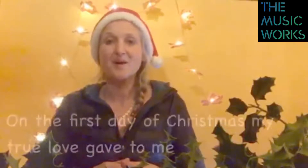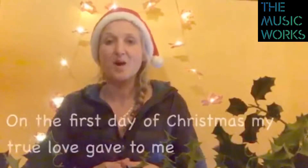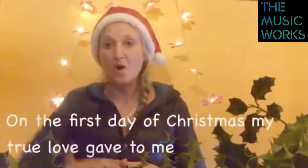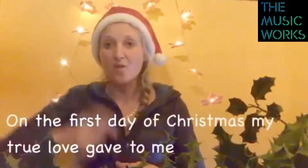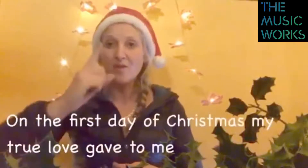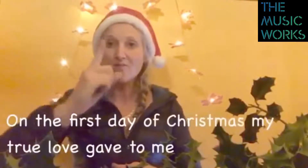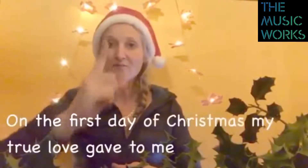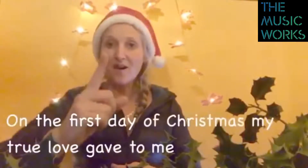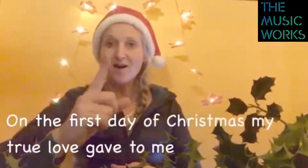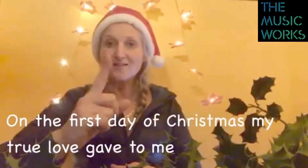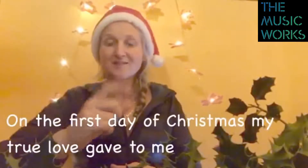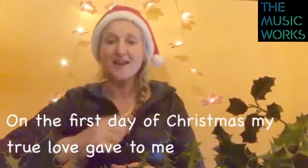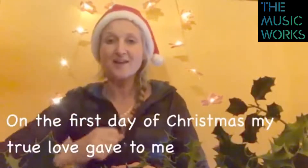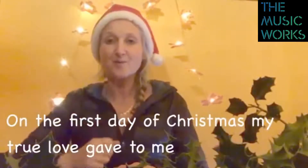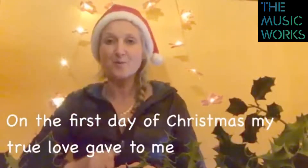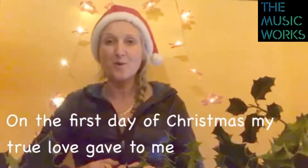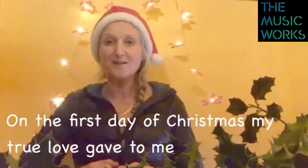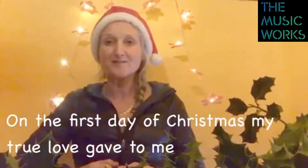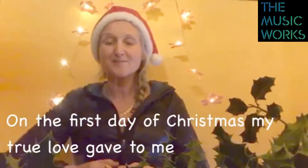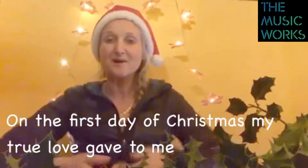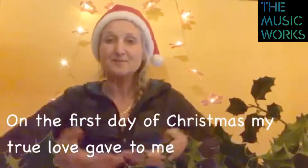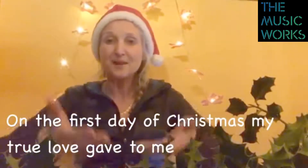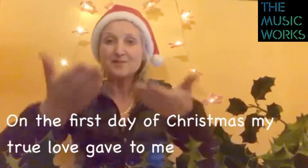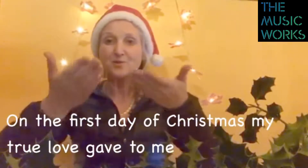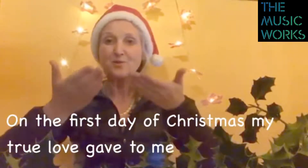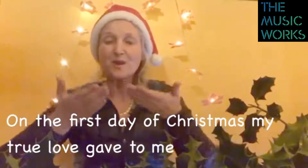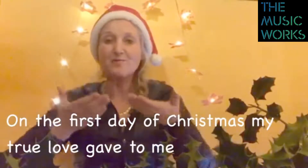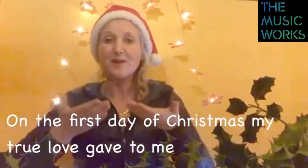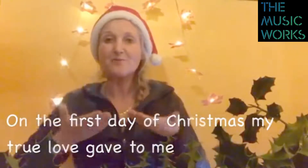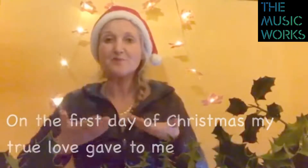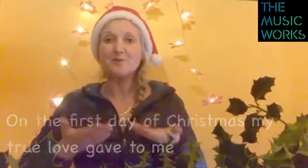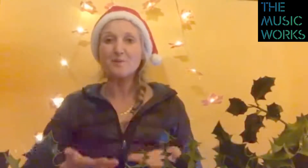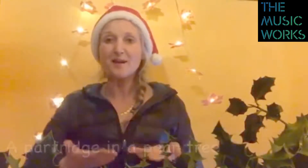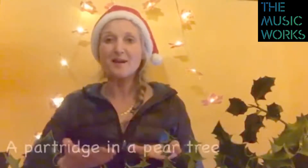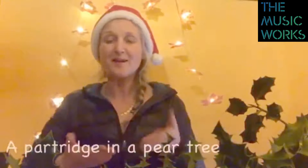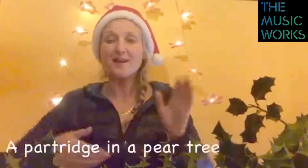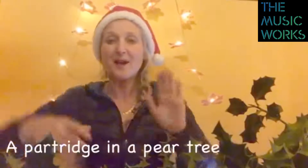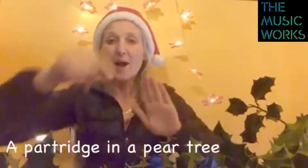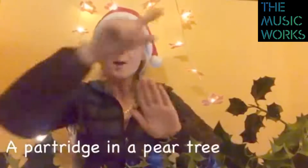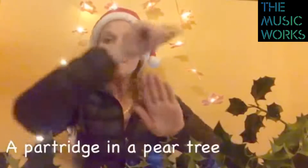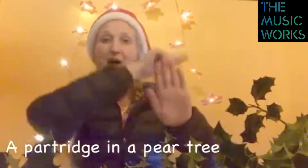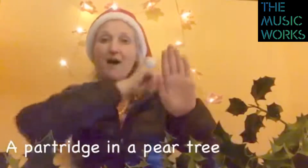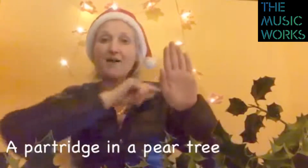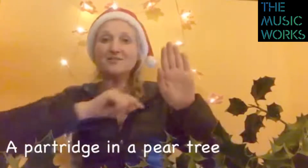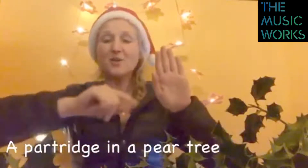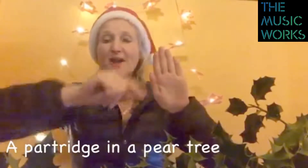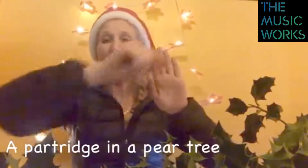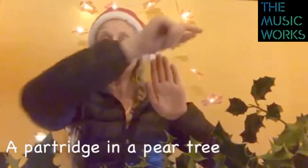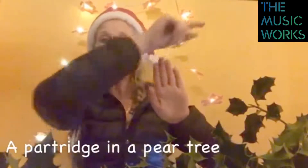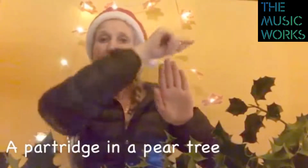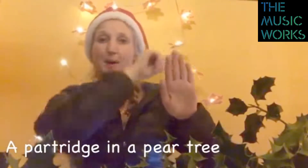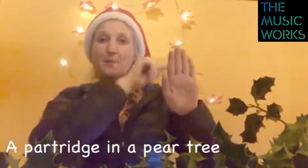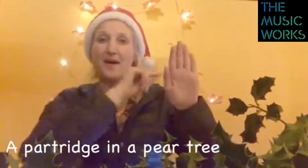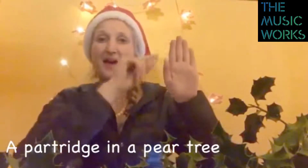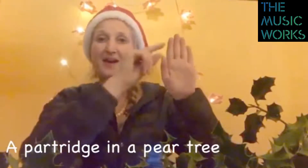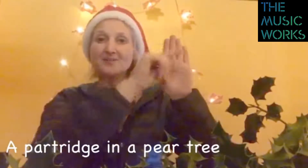On the first day of Christmas, my true love gave to me a partridge in a pear